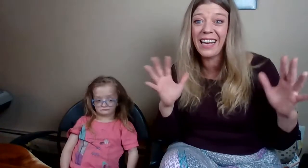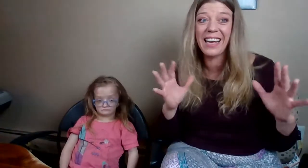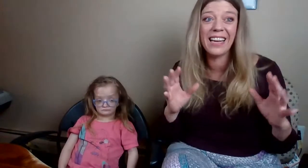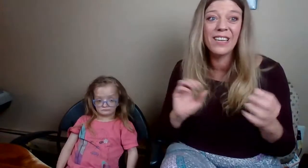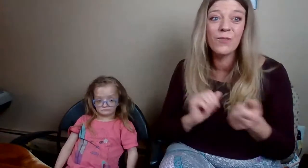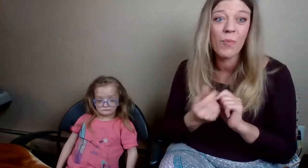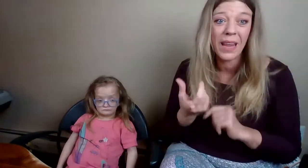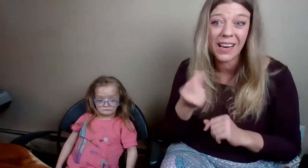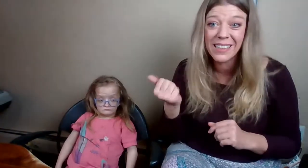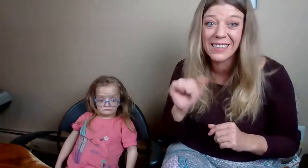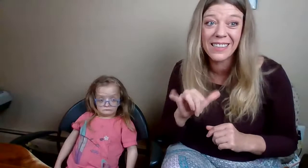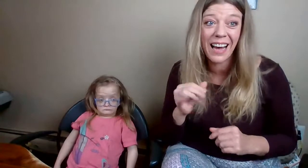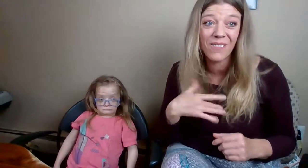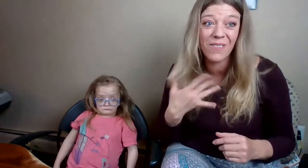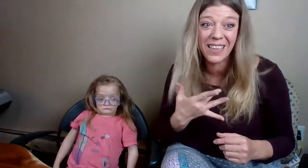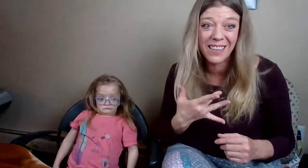Yay! How does that feel?